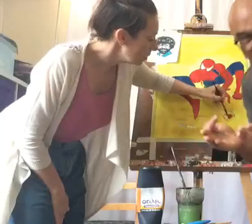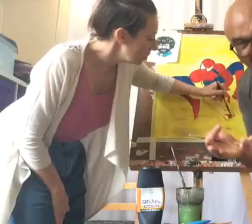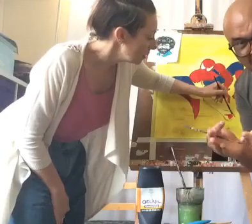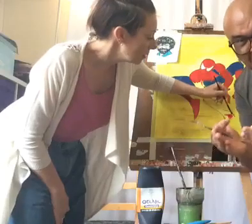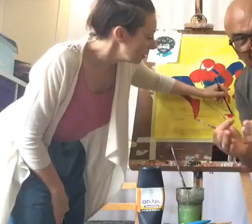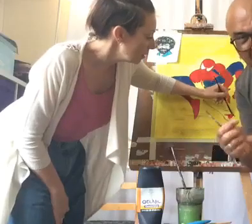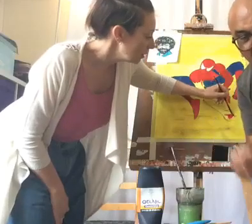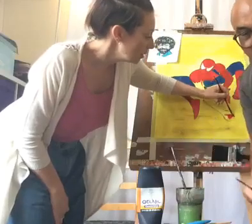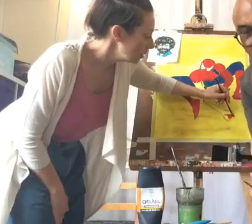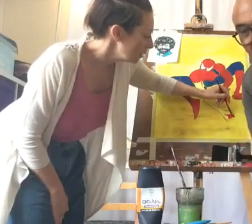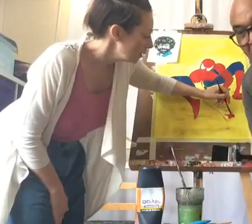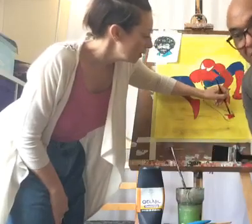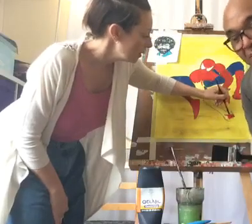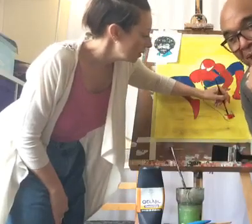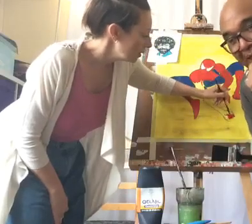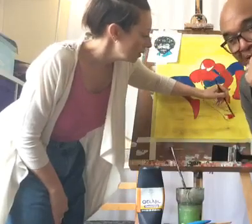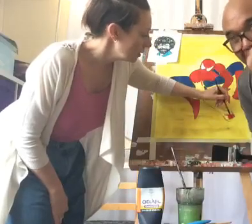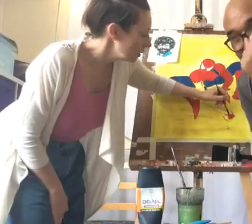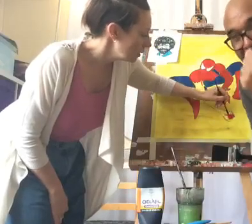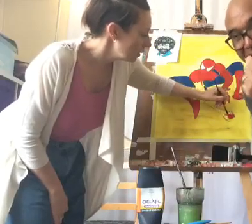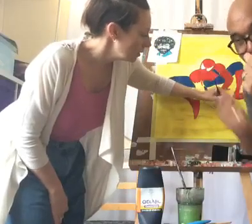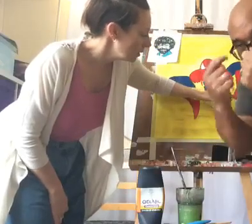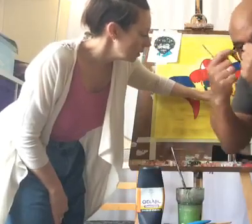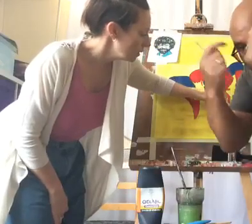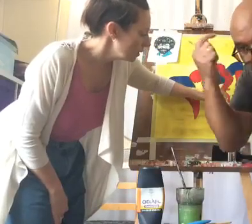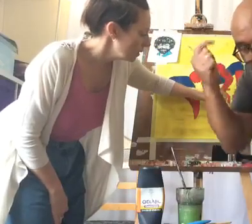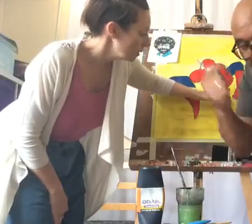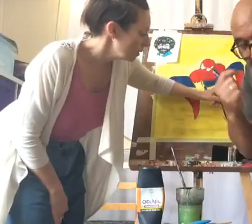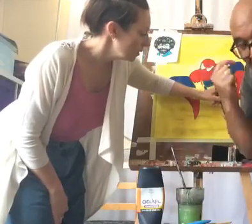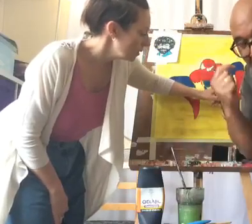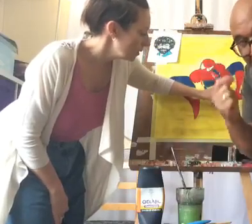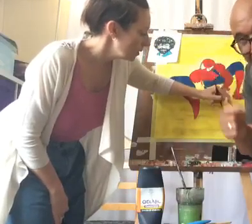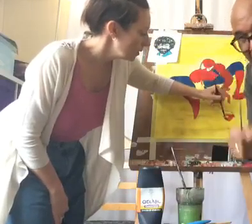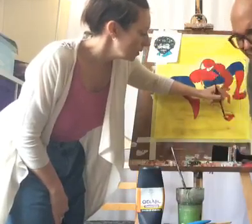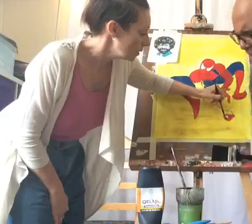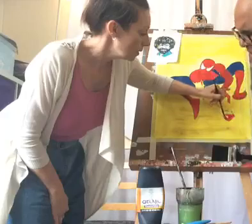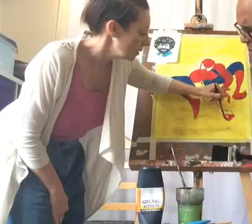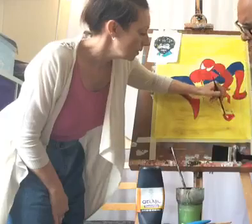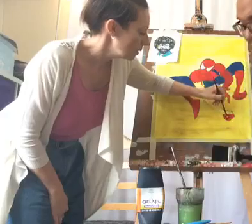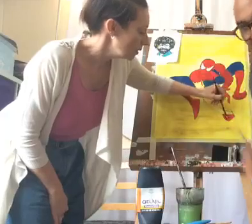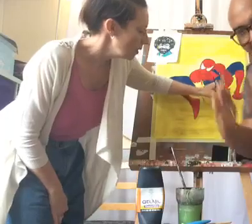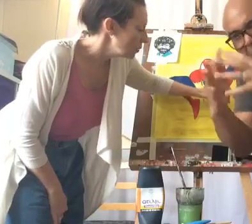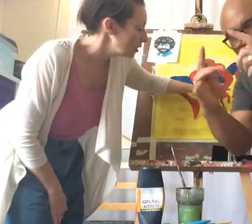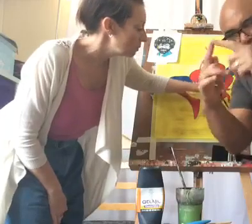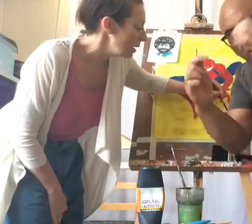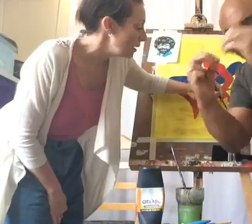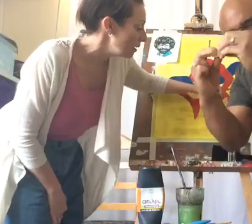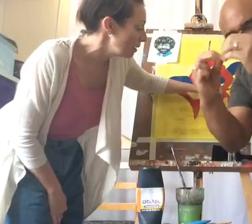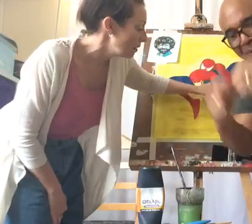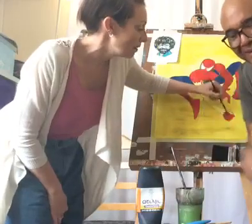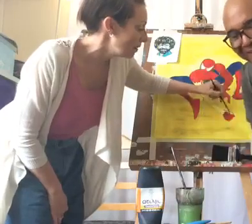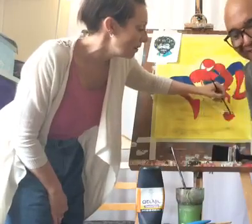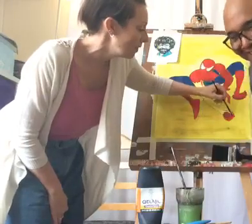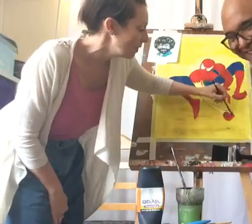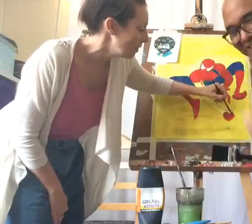Right, now I'm going to do the black and it's the webbing. How do you time web? I've been spelling it.